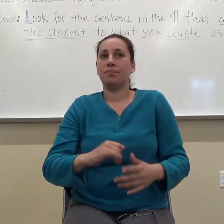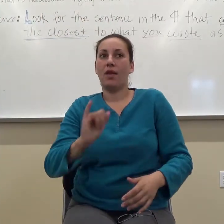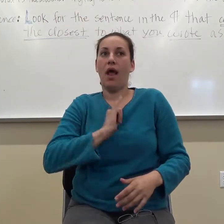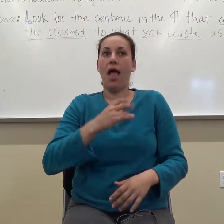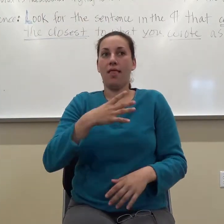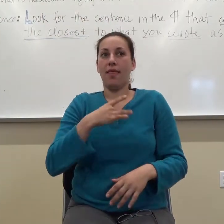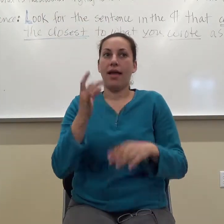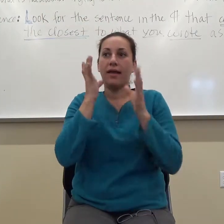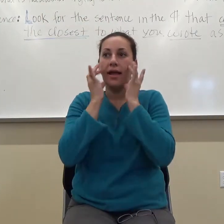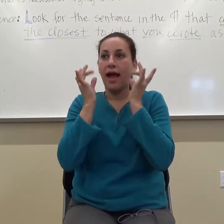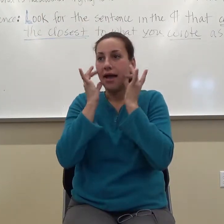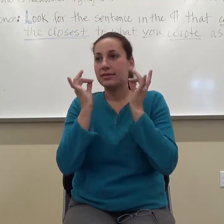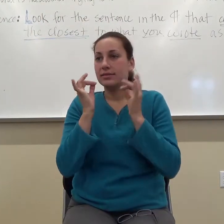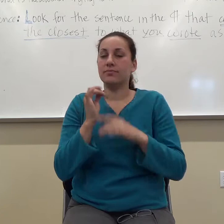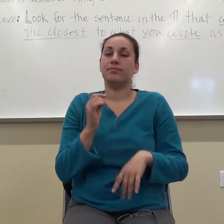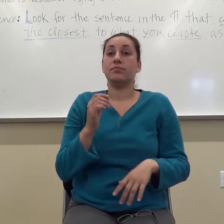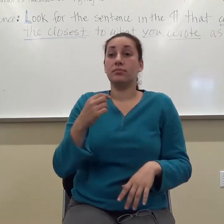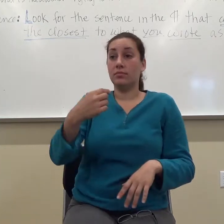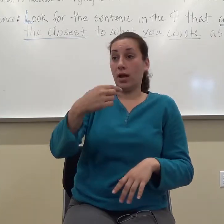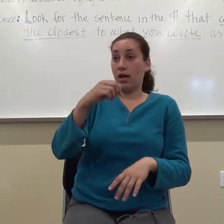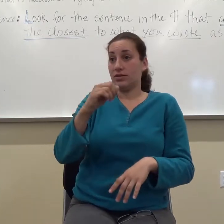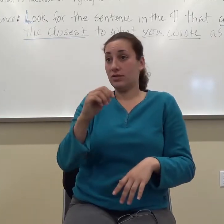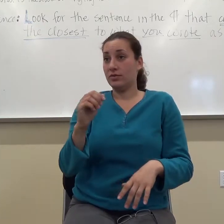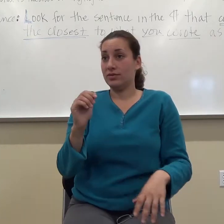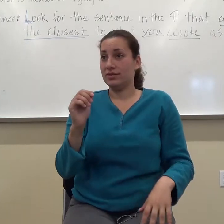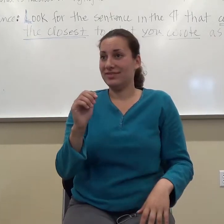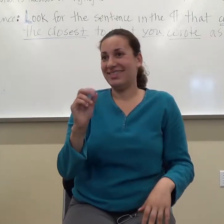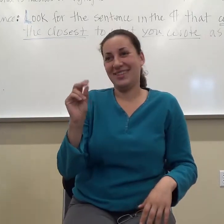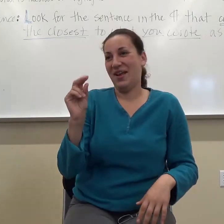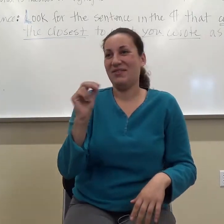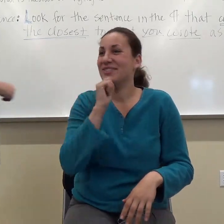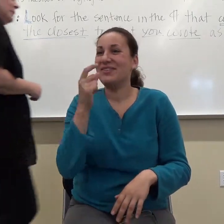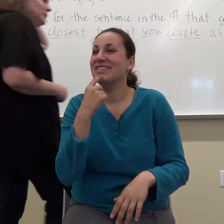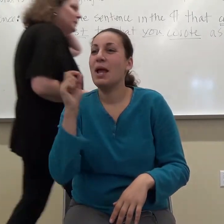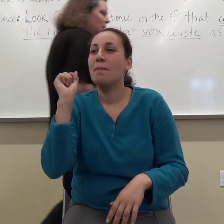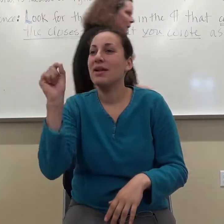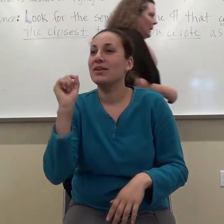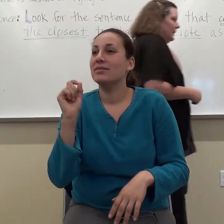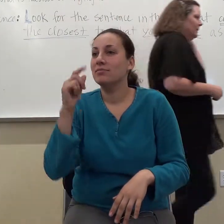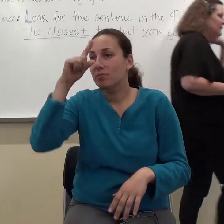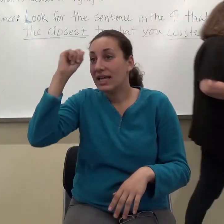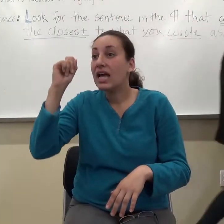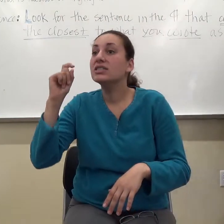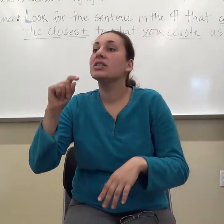Okay. Oh, and that's another thing. Remember, I did